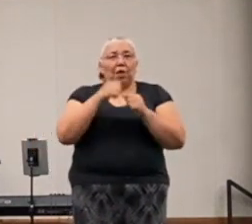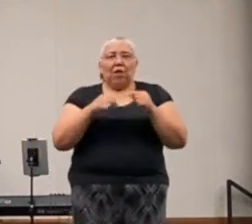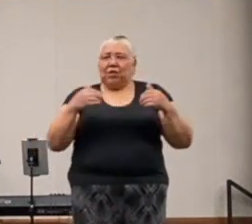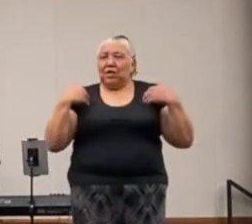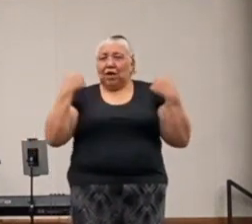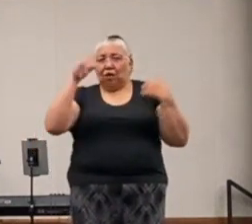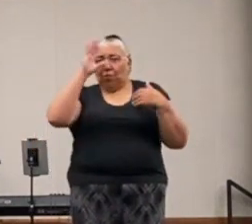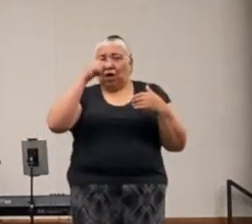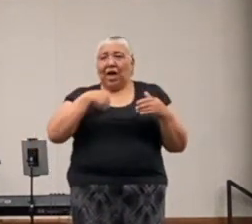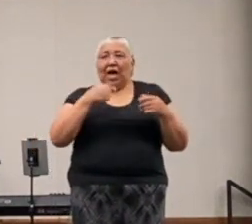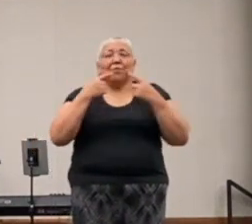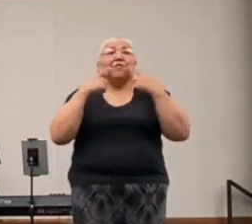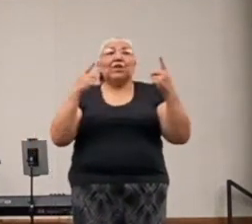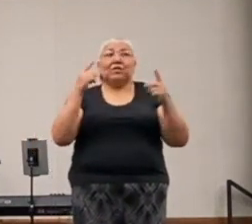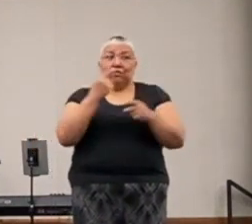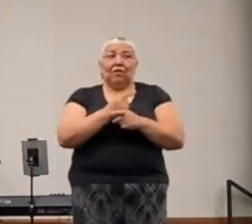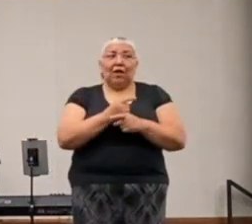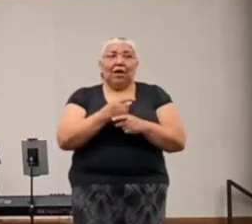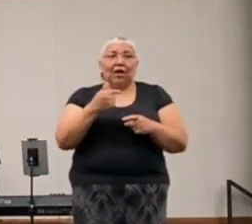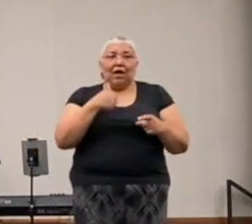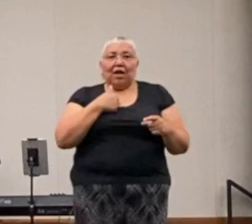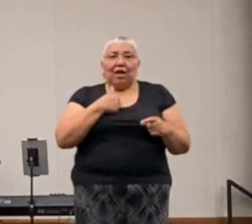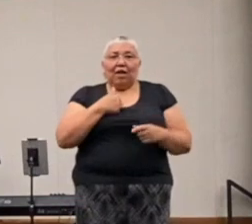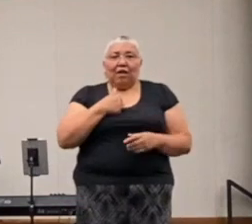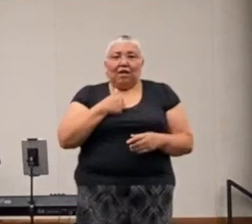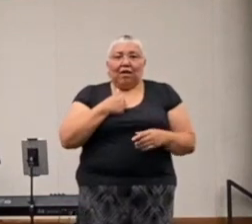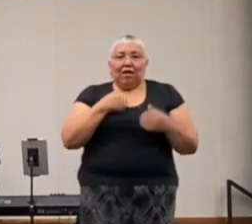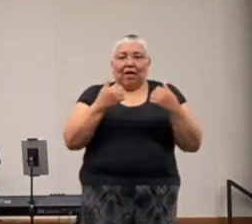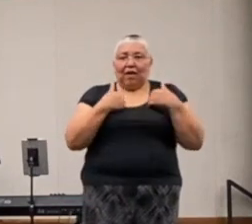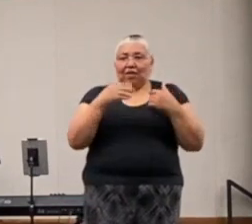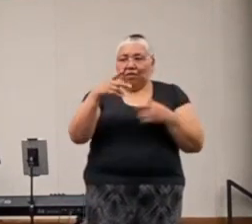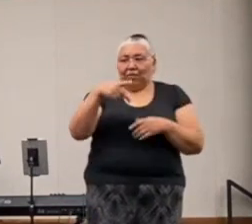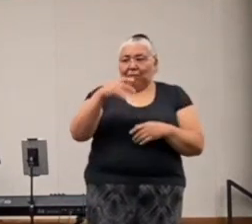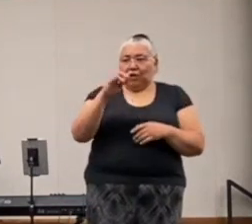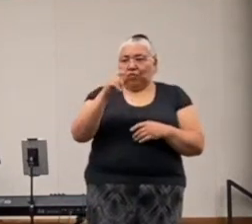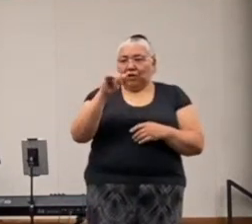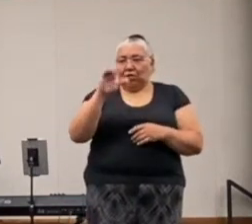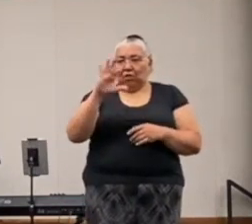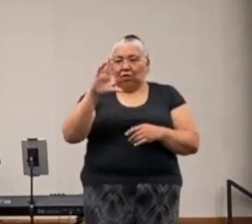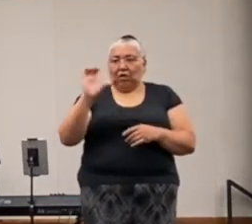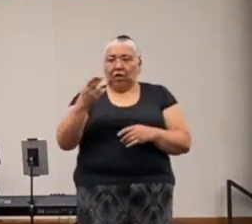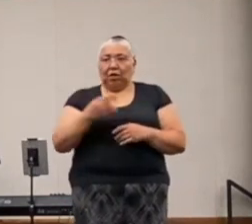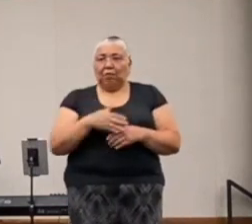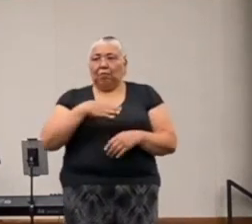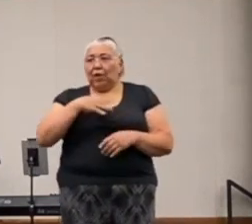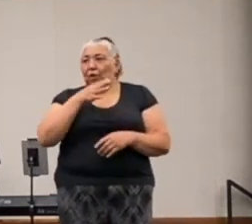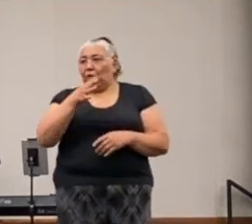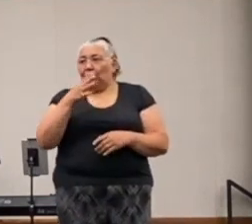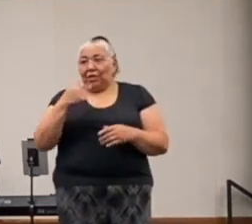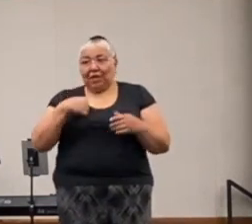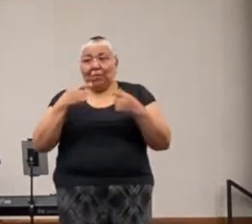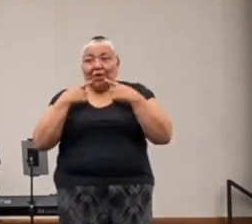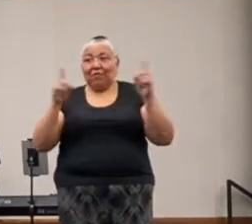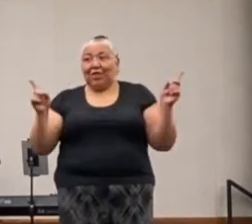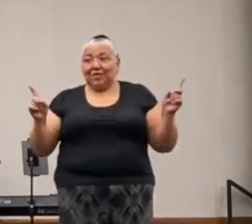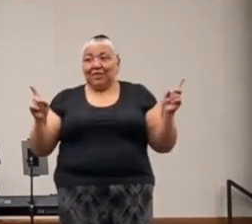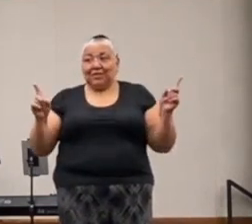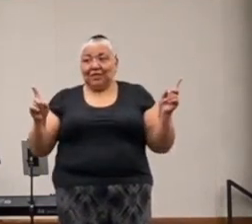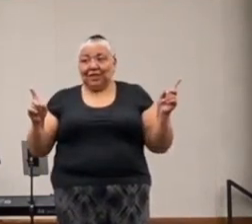boy, I'm confessing, right? I've got the patriarch of my family with my grandma, so I'm confessing.